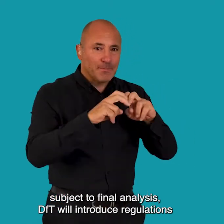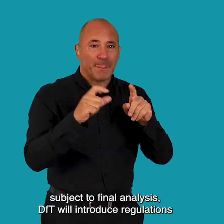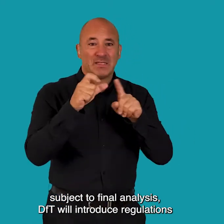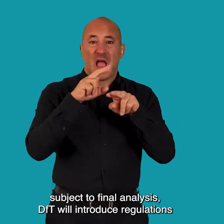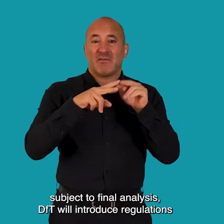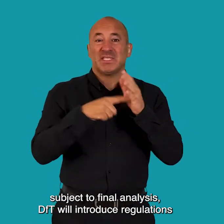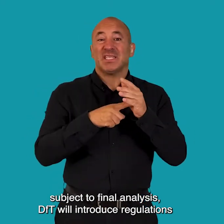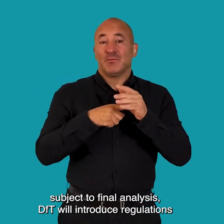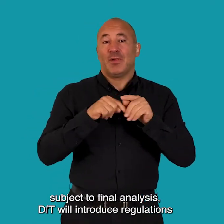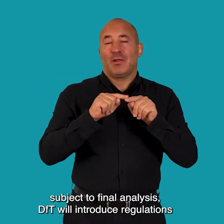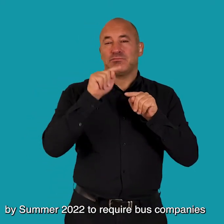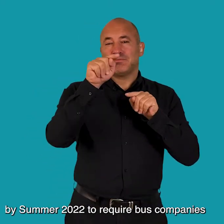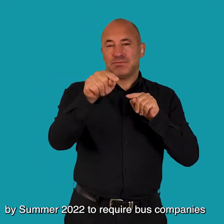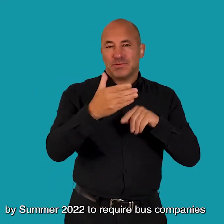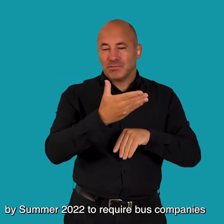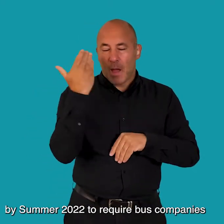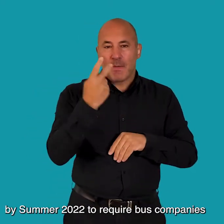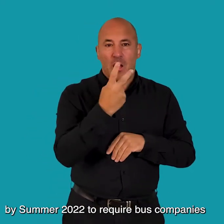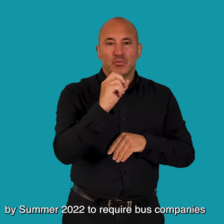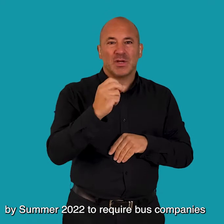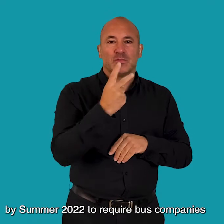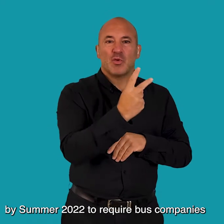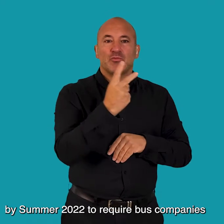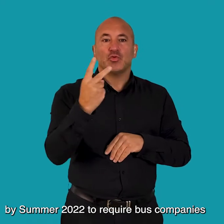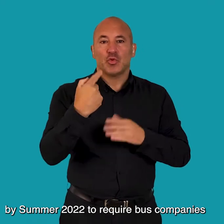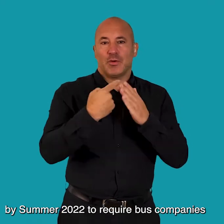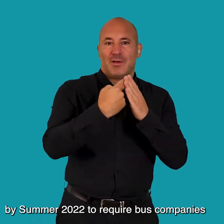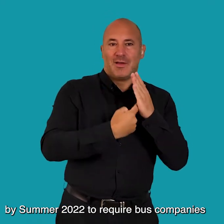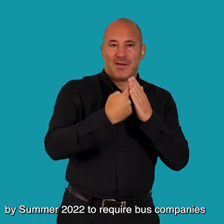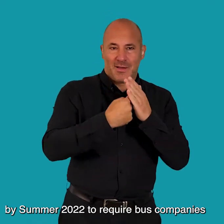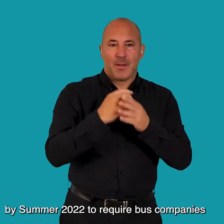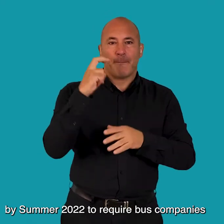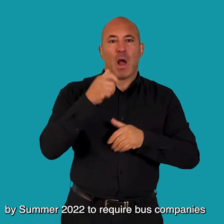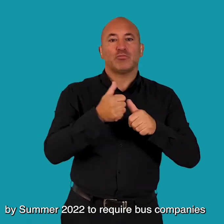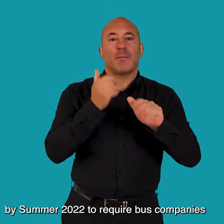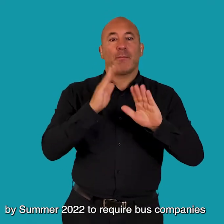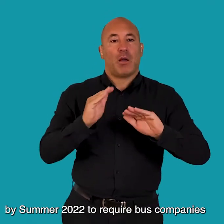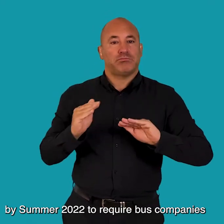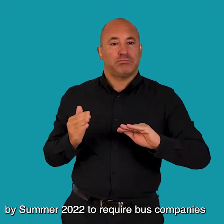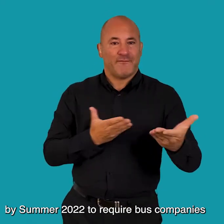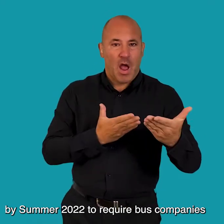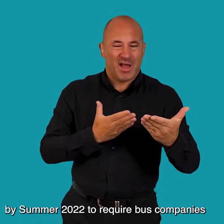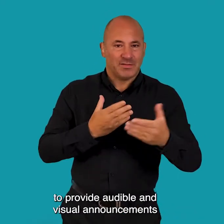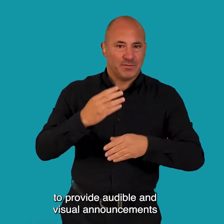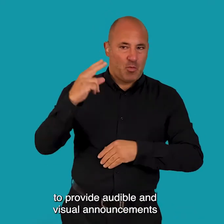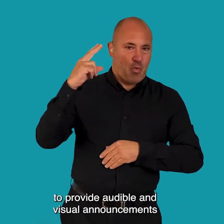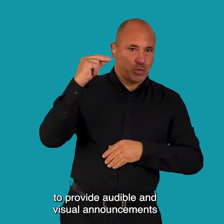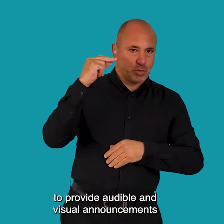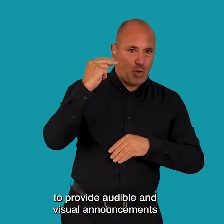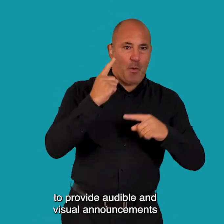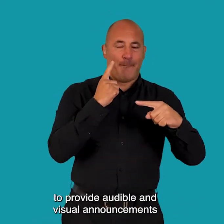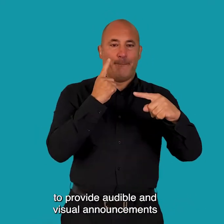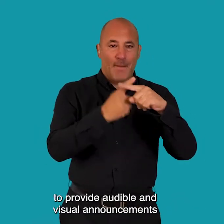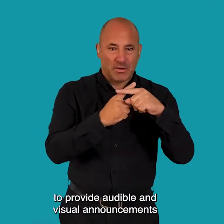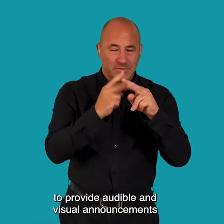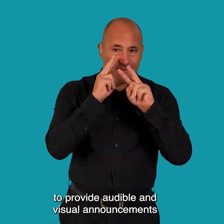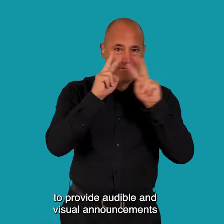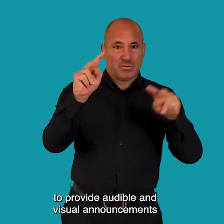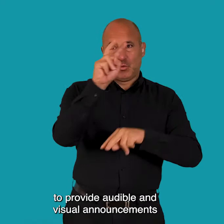introduce regulations by summer 2022 to require bus companies to provide audible and visual announcements